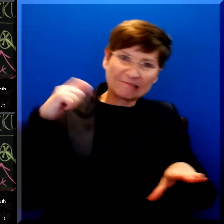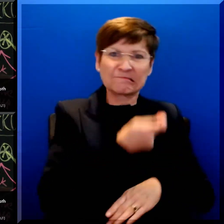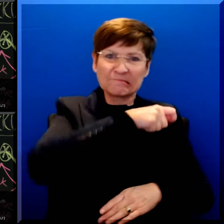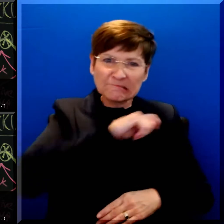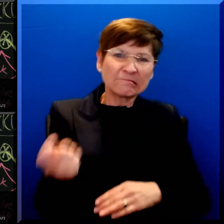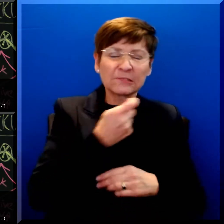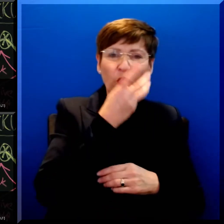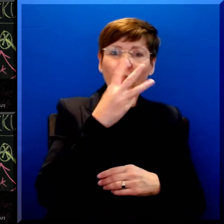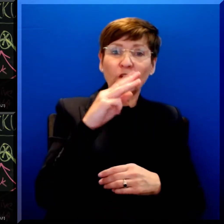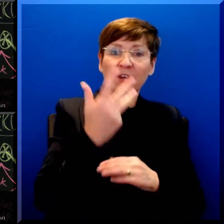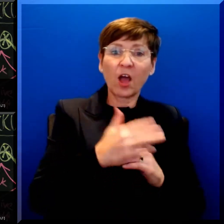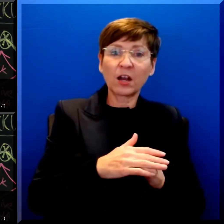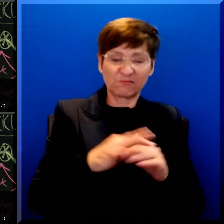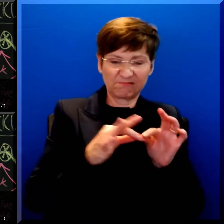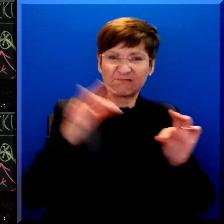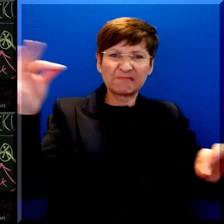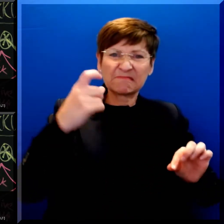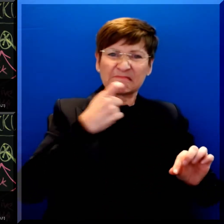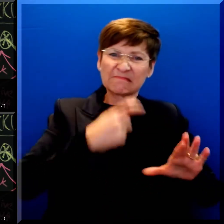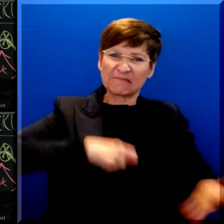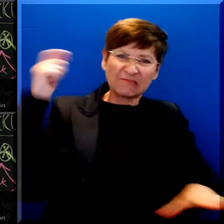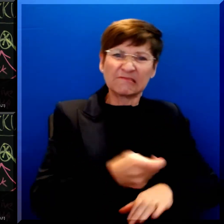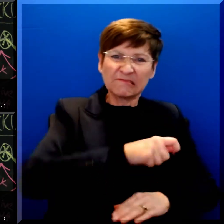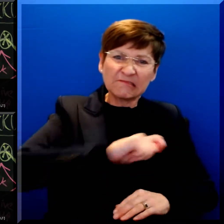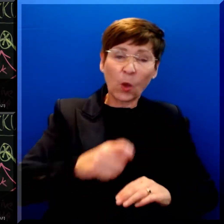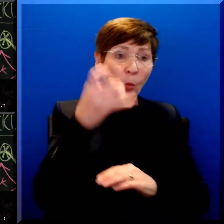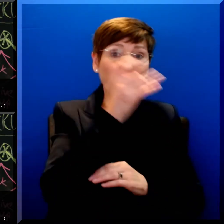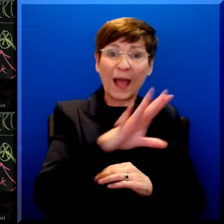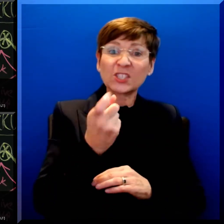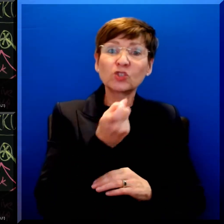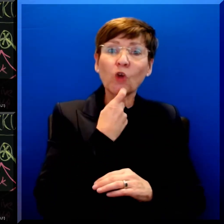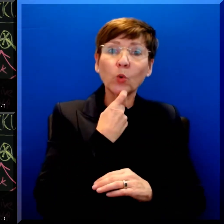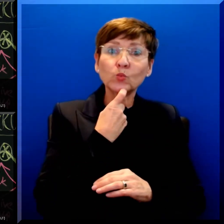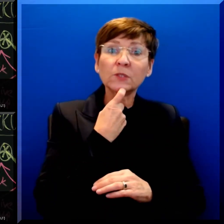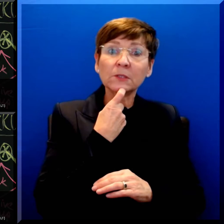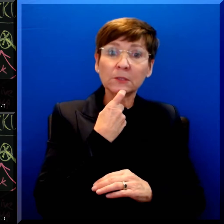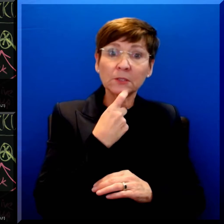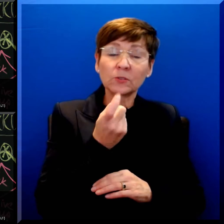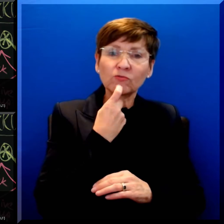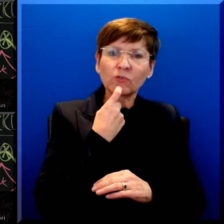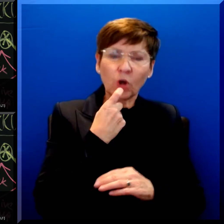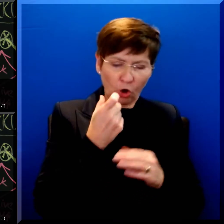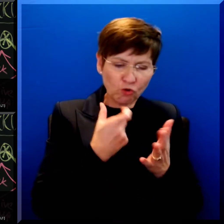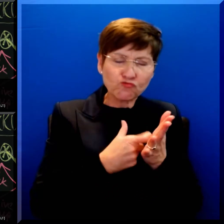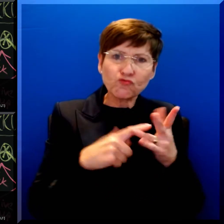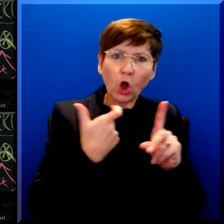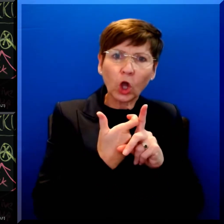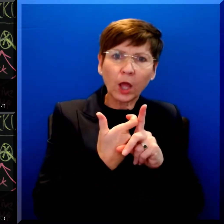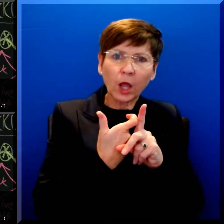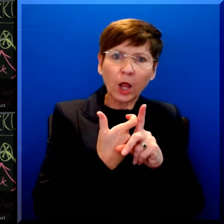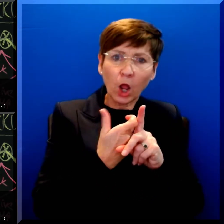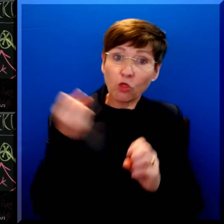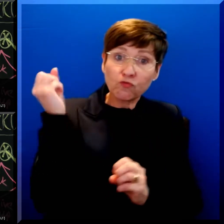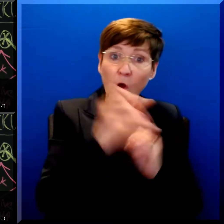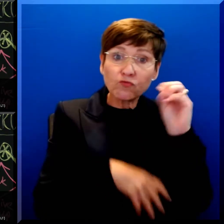lashes. 3 times, I was beaten with rods. Once, I was stoned. By the way, that's stoned with rocks, not like,